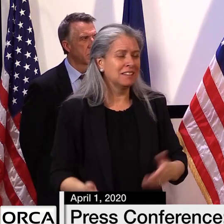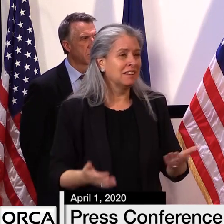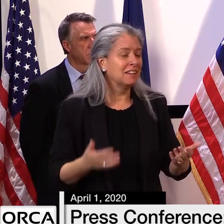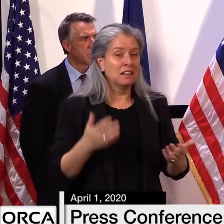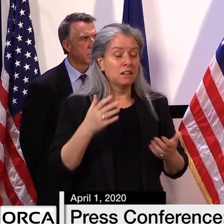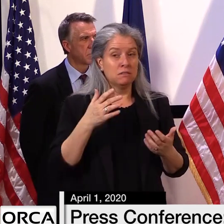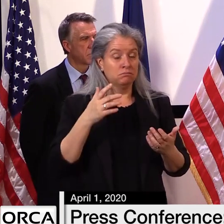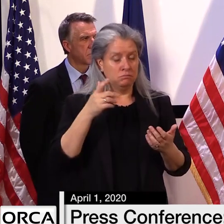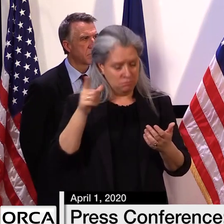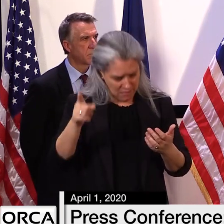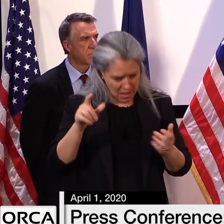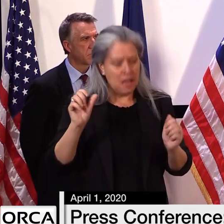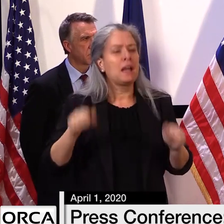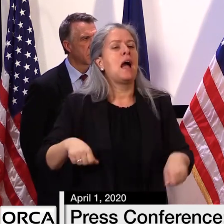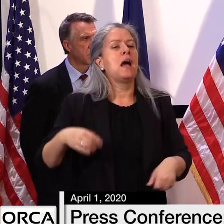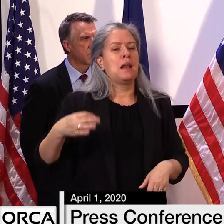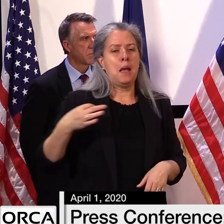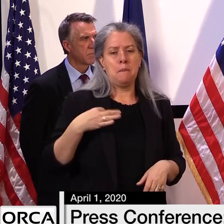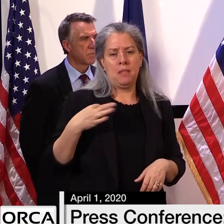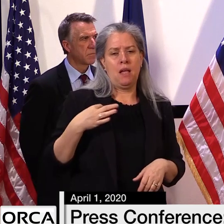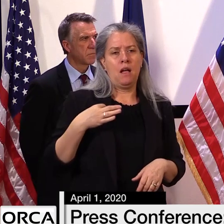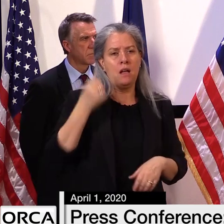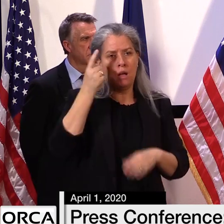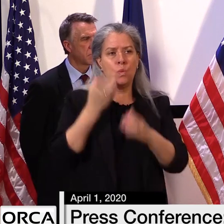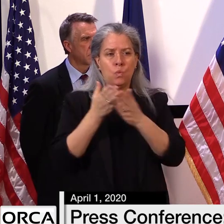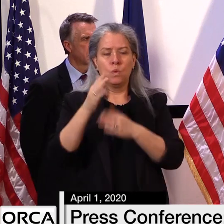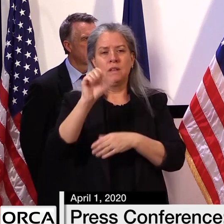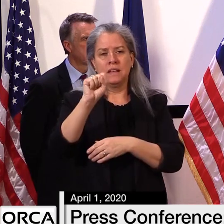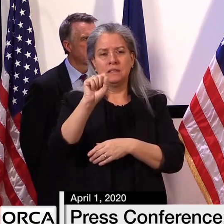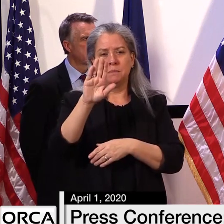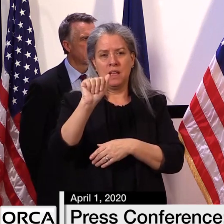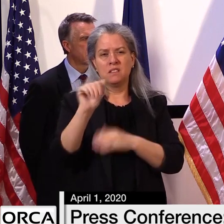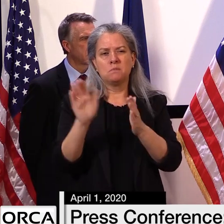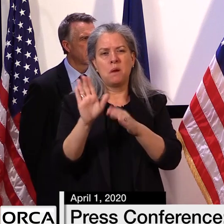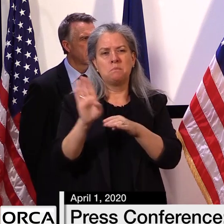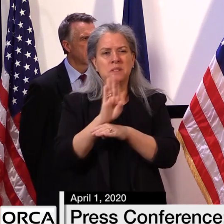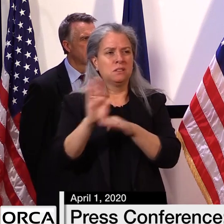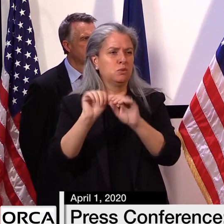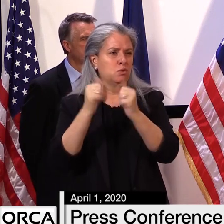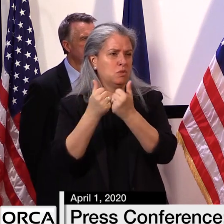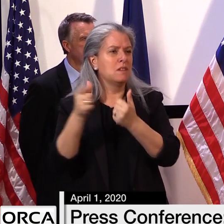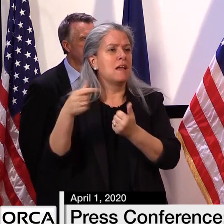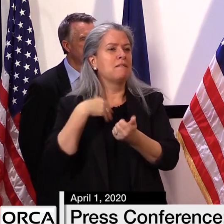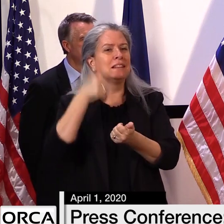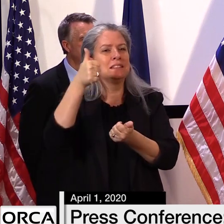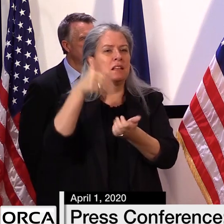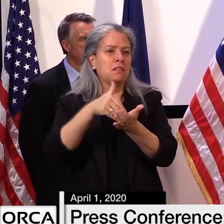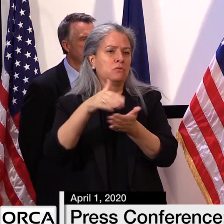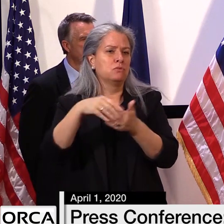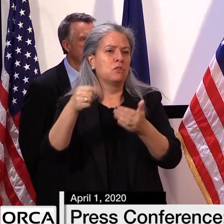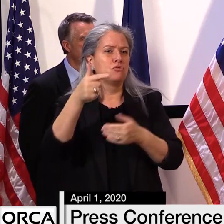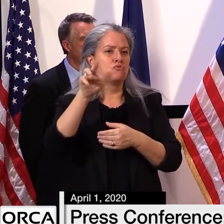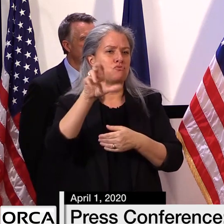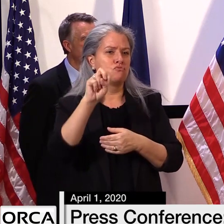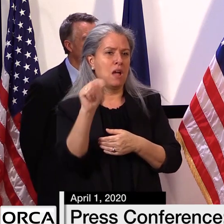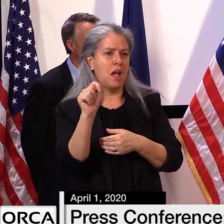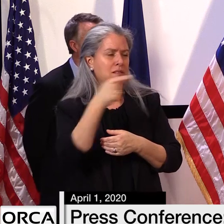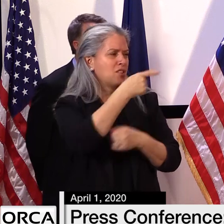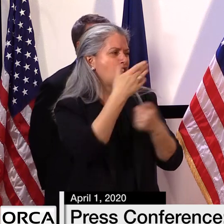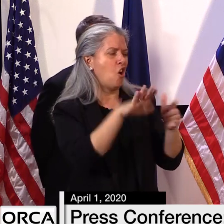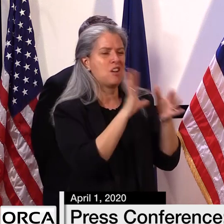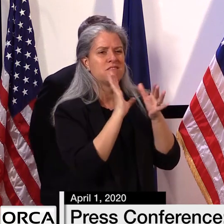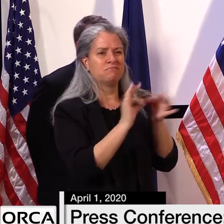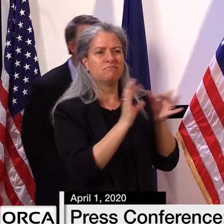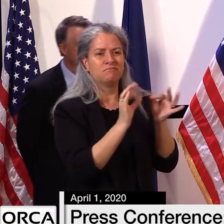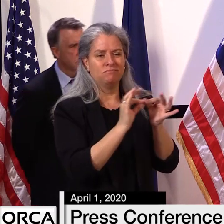are all entitled to apply through the SBA for that $10,000 grant that Secretary Curley was talking